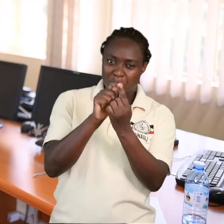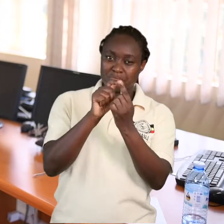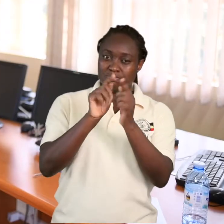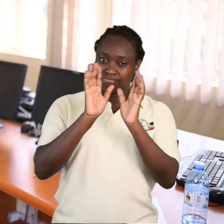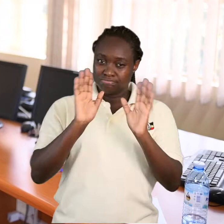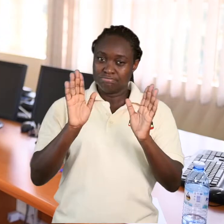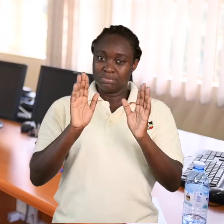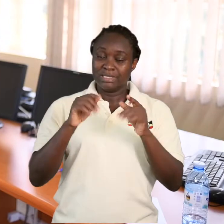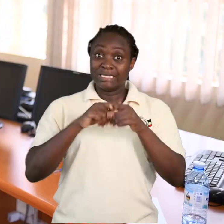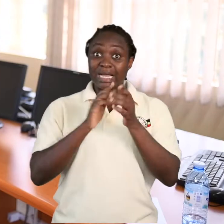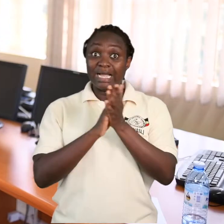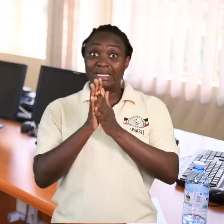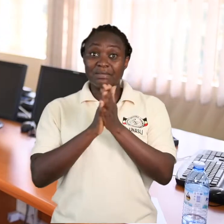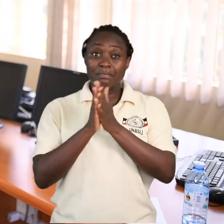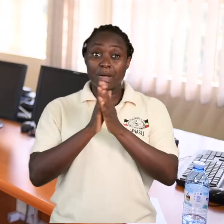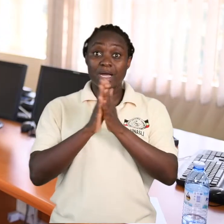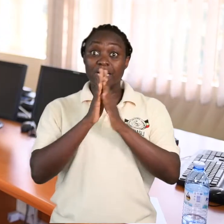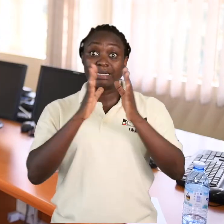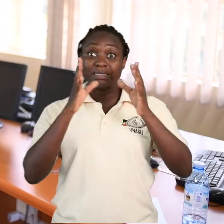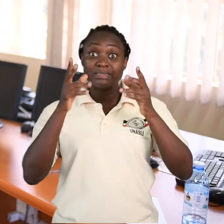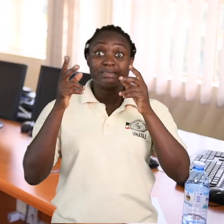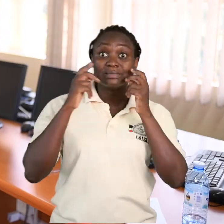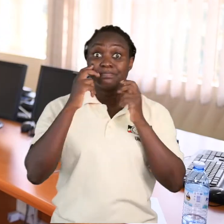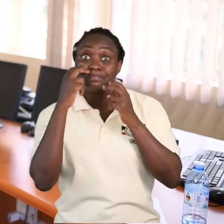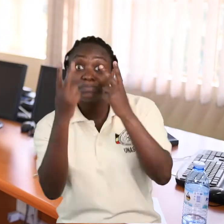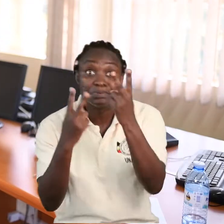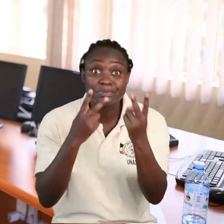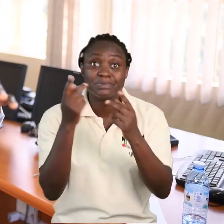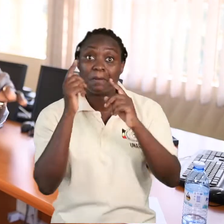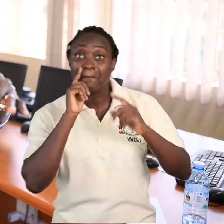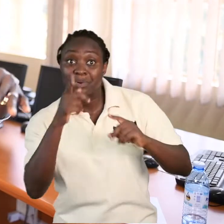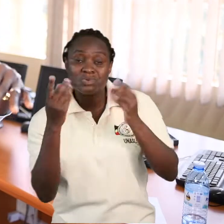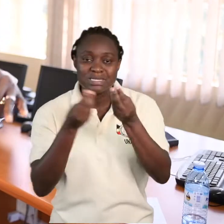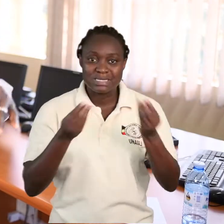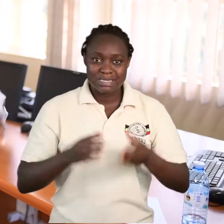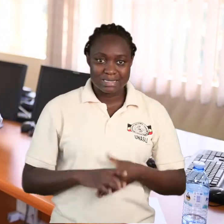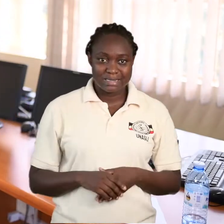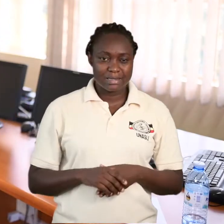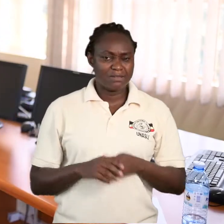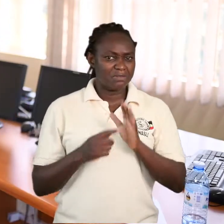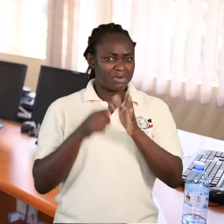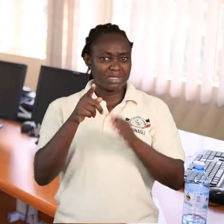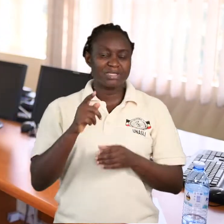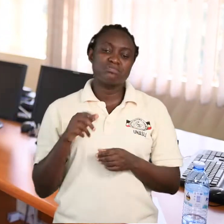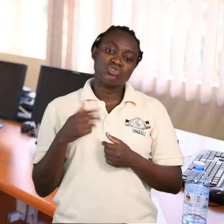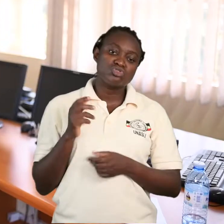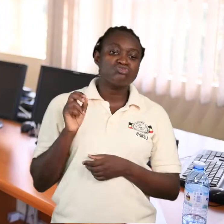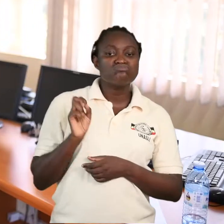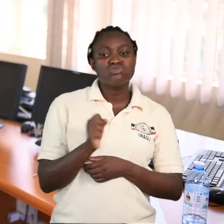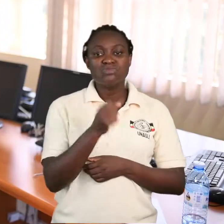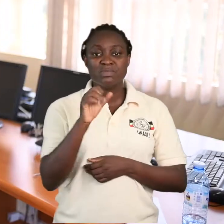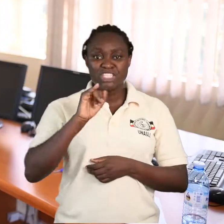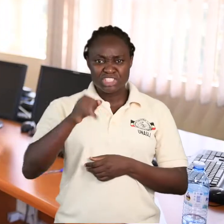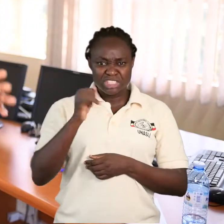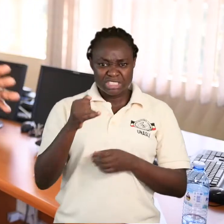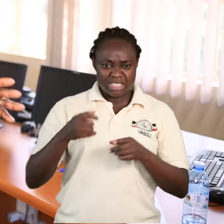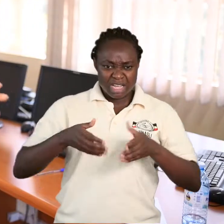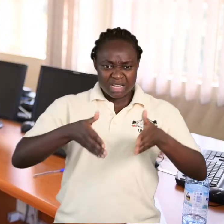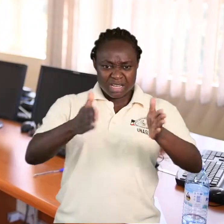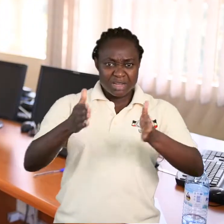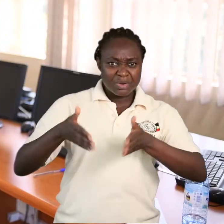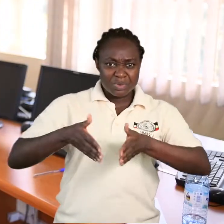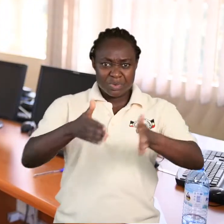eye-catching. I don't know whether you have ever had a chance of moving along Ginger Road. There are some